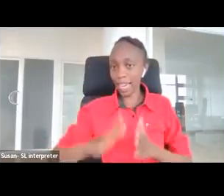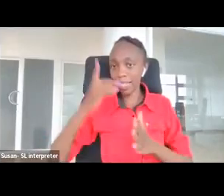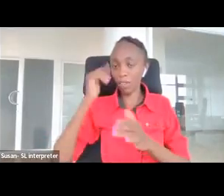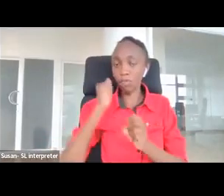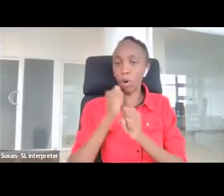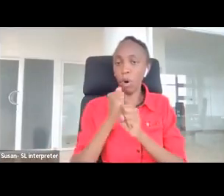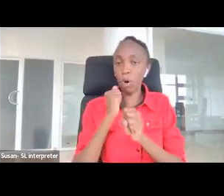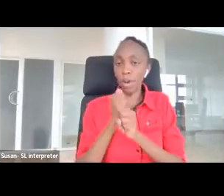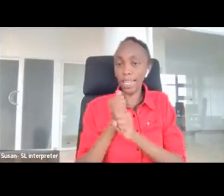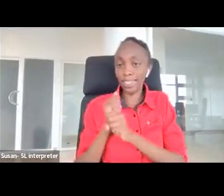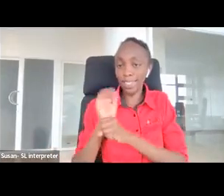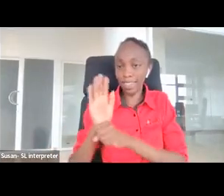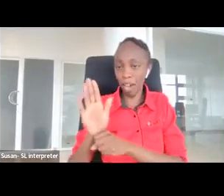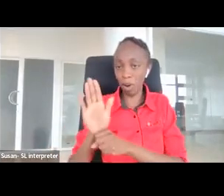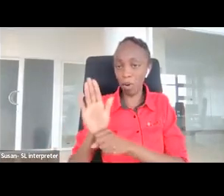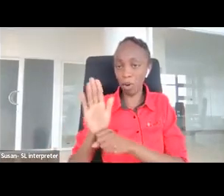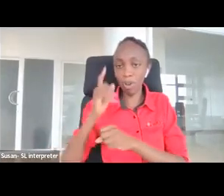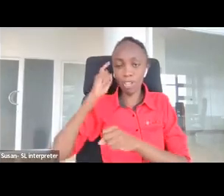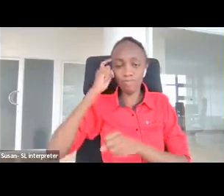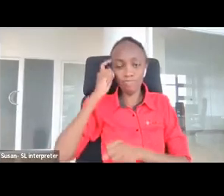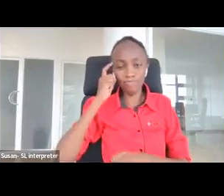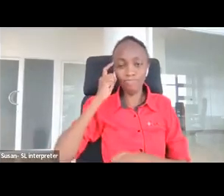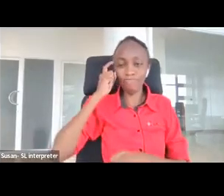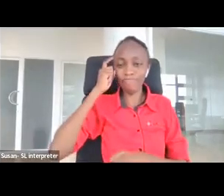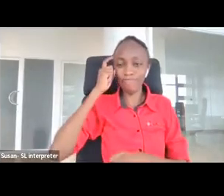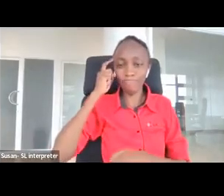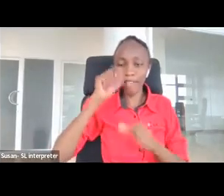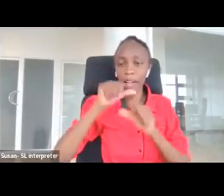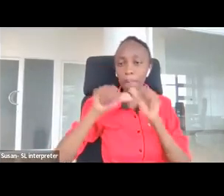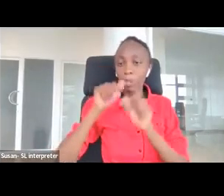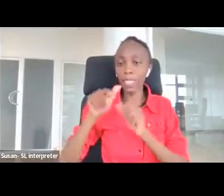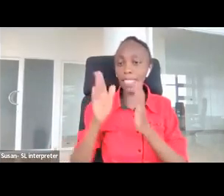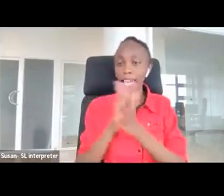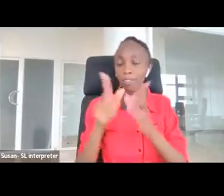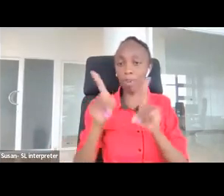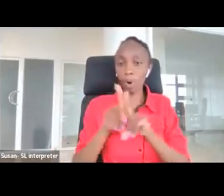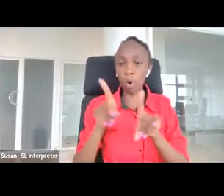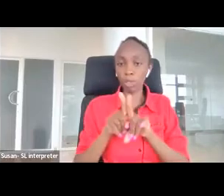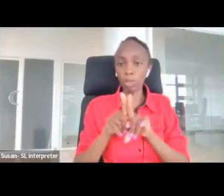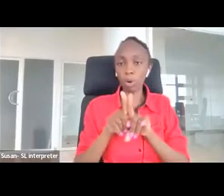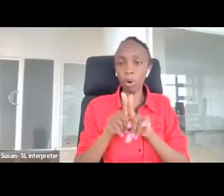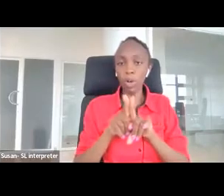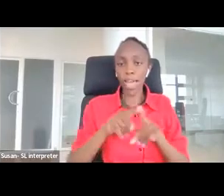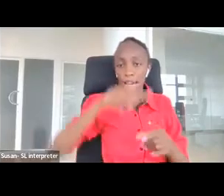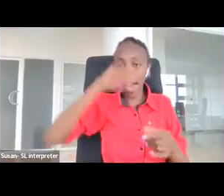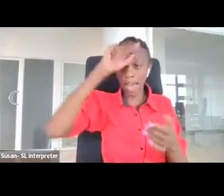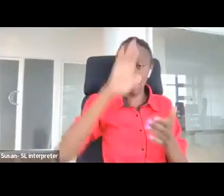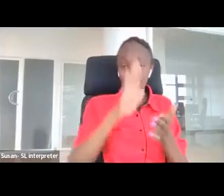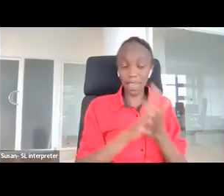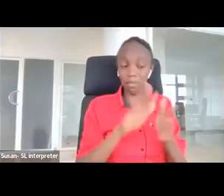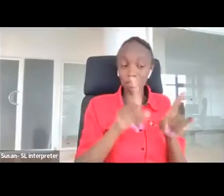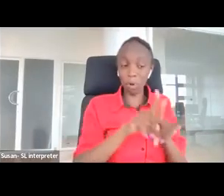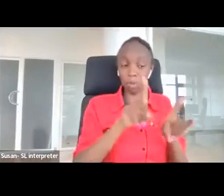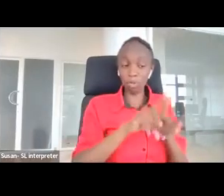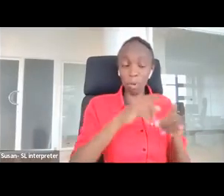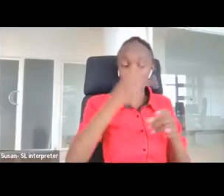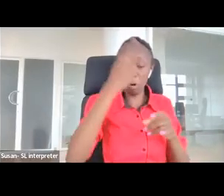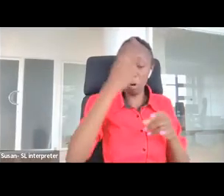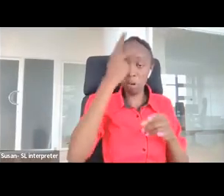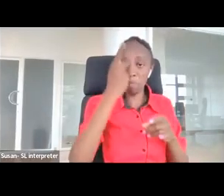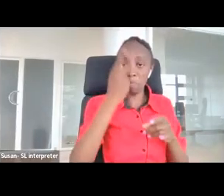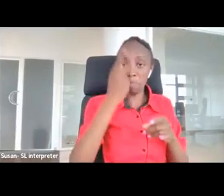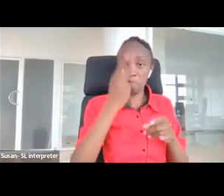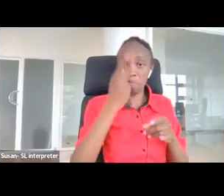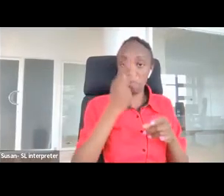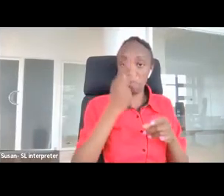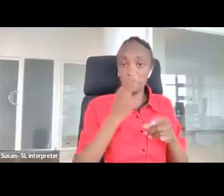done, for the thinking that was behind. And even in the shadows, I want to believe that parents were involved. In CBC, we